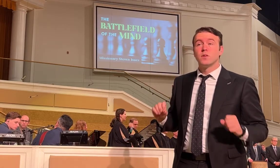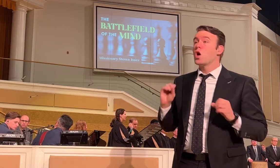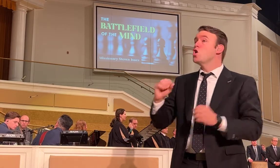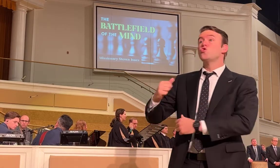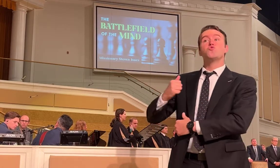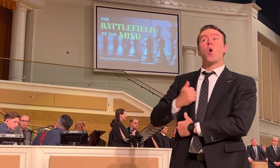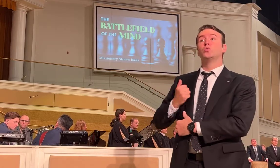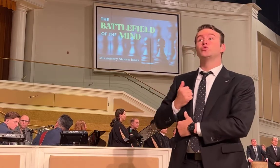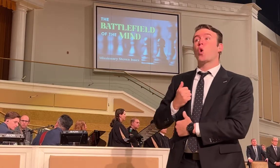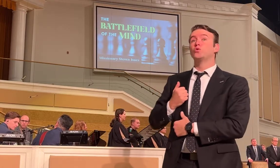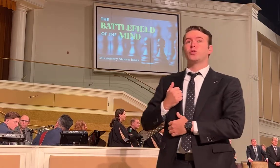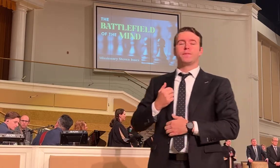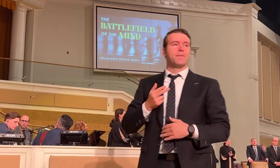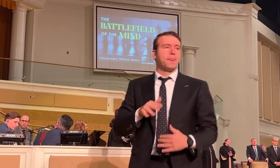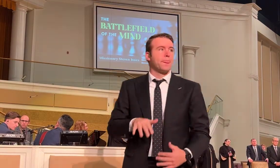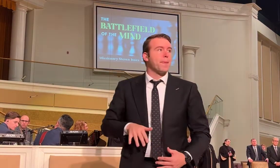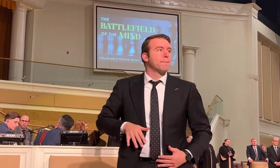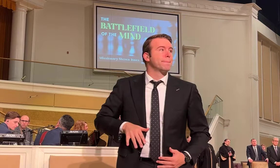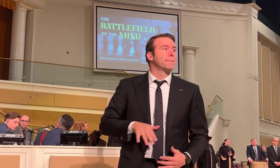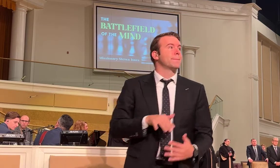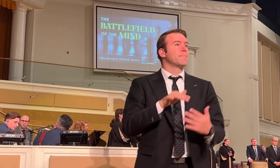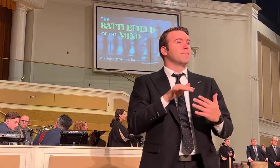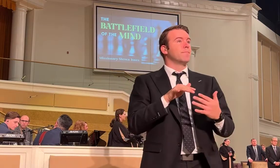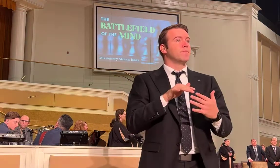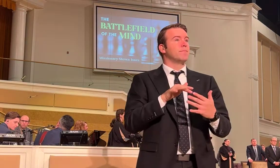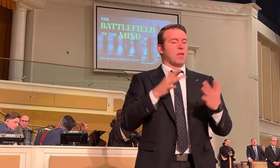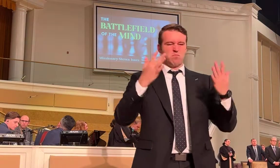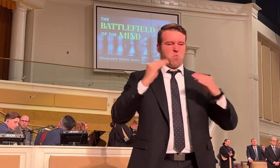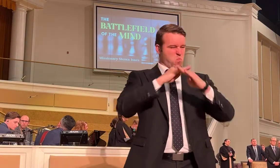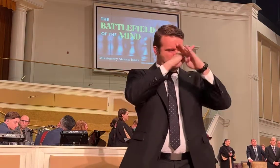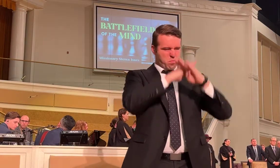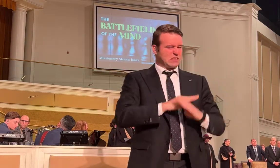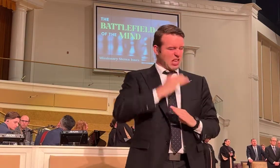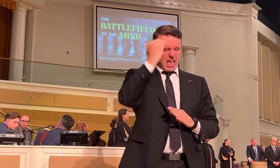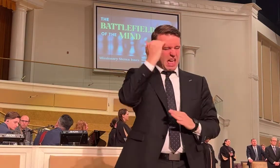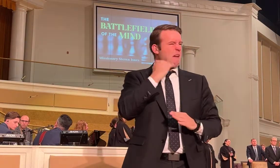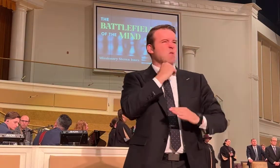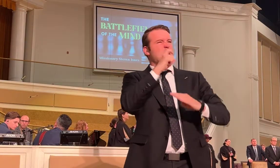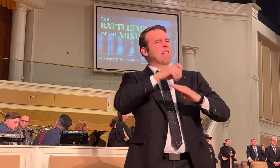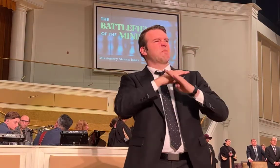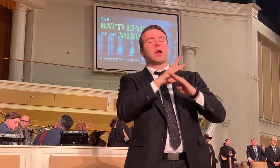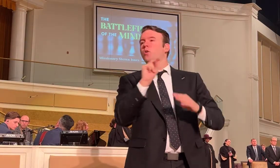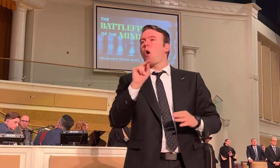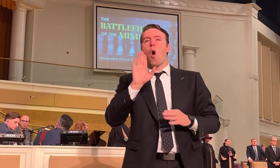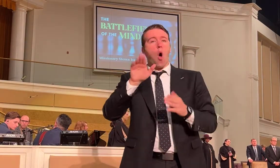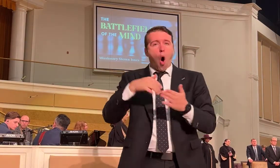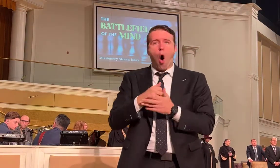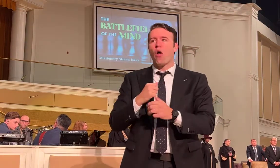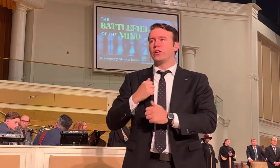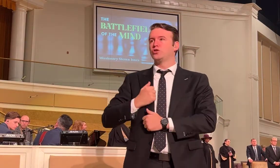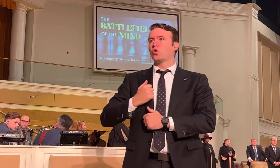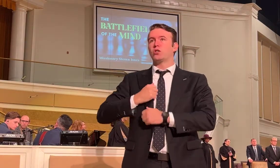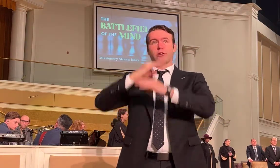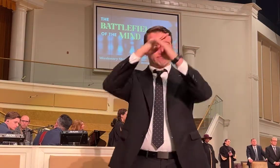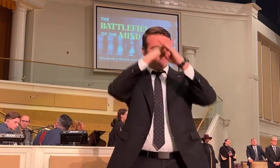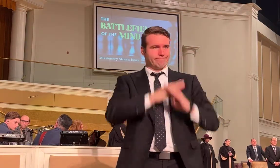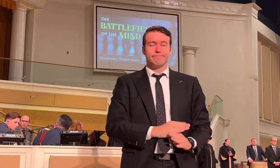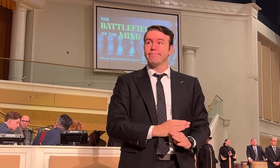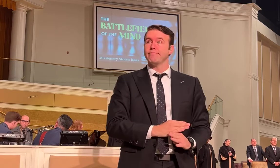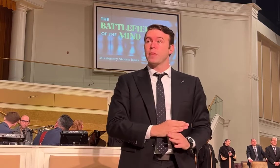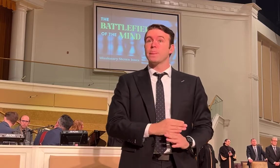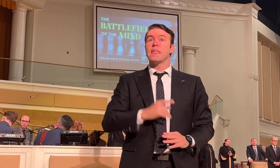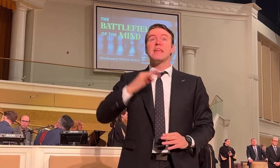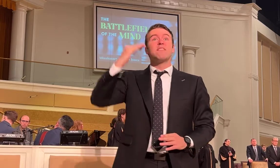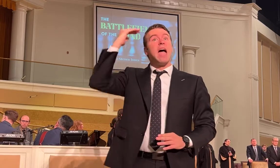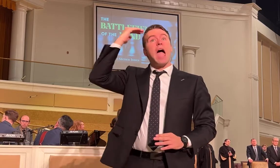Soldier goes out in the battle without protecting their head. The rest of the armor is meaningless